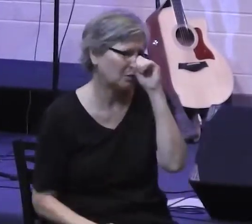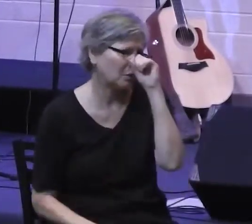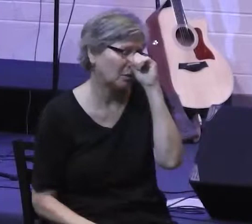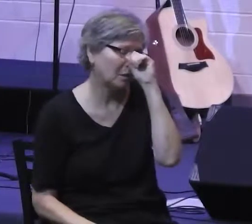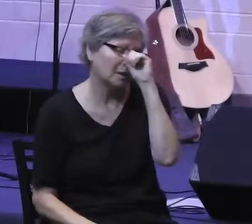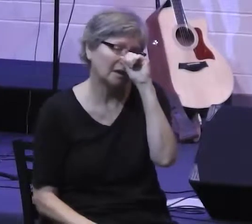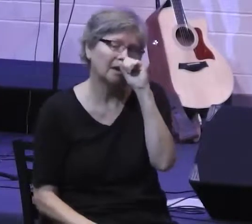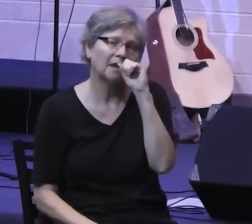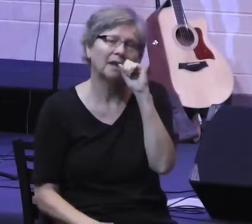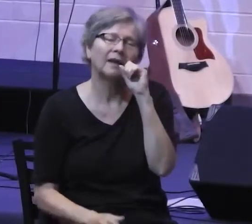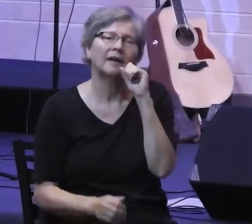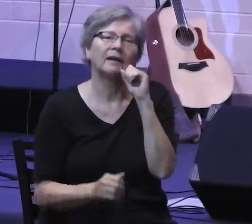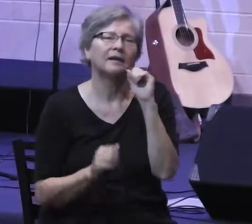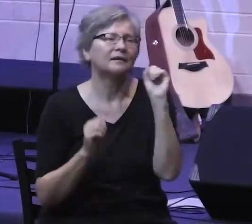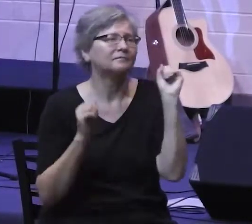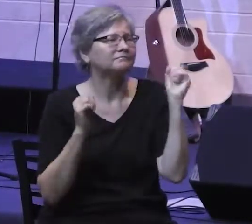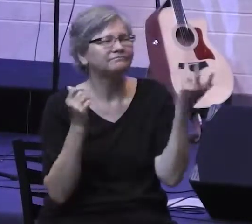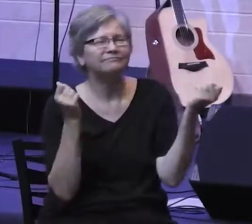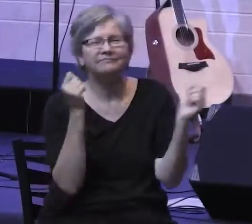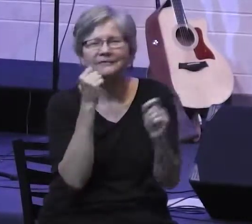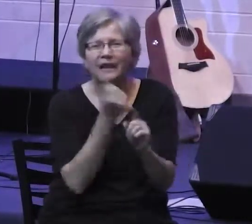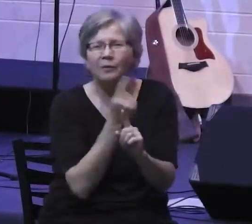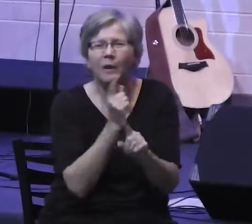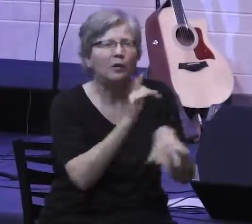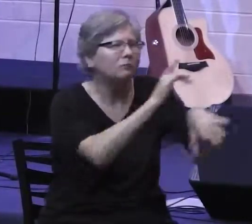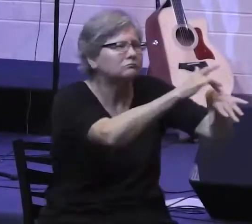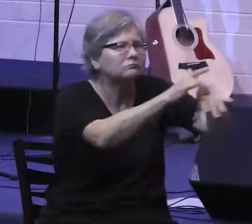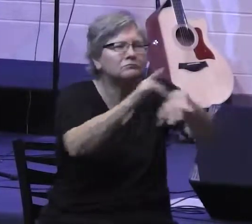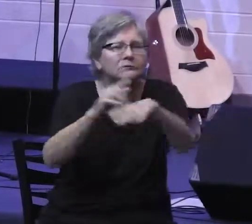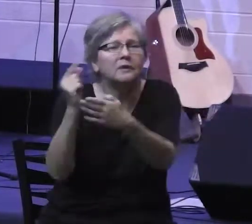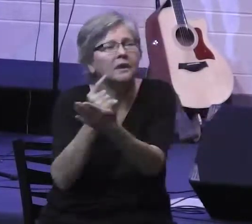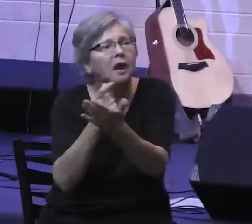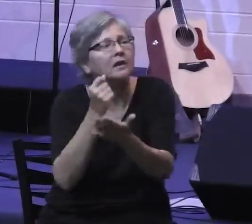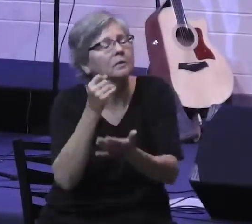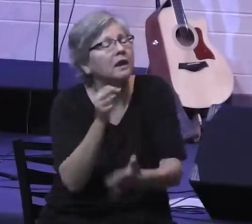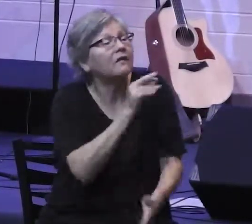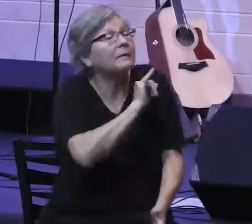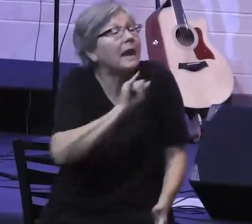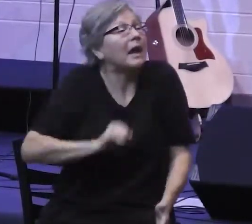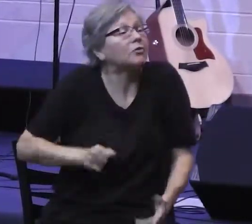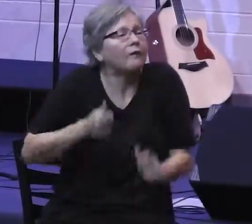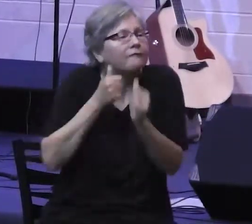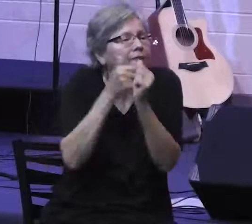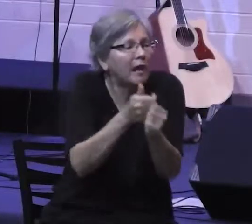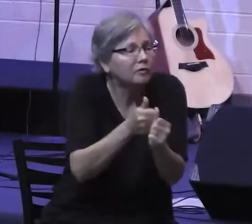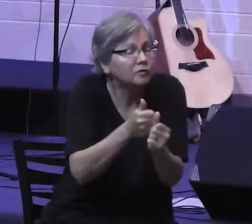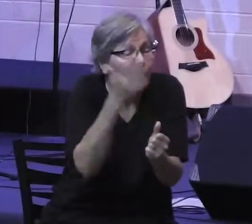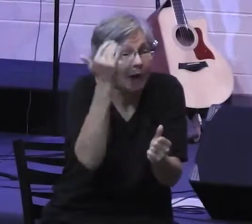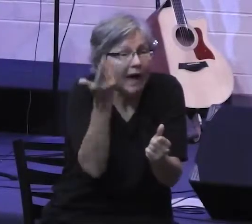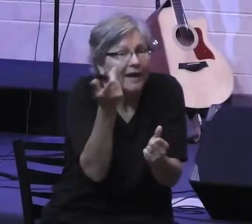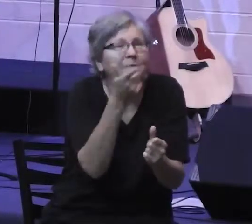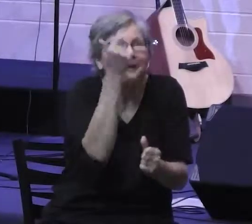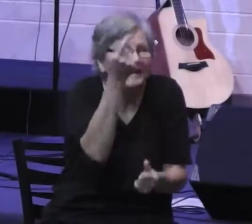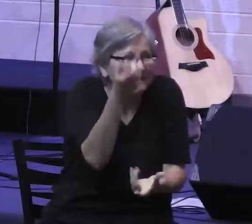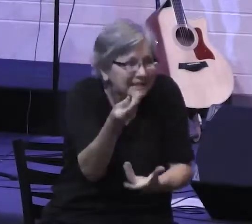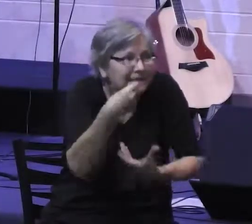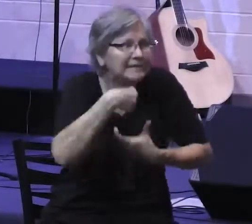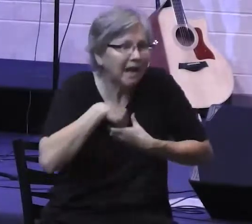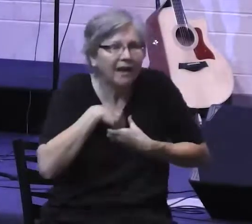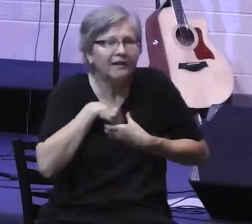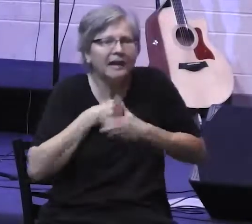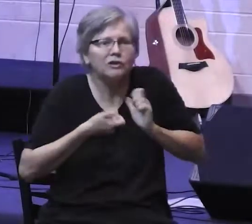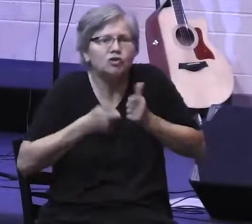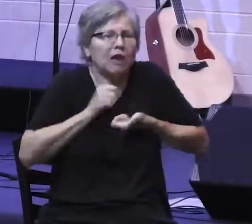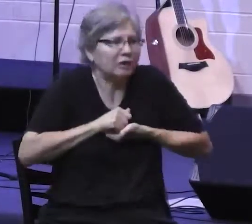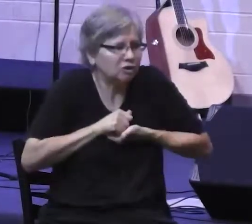Whatever it is that you do, everywhere you go now, the gospel of Emmanuel follows you along. Because he's inside of you, and he's